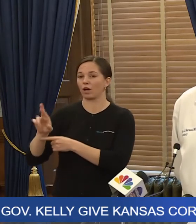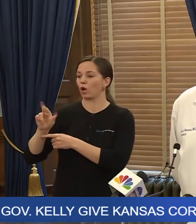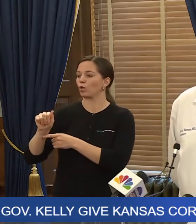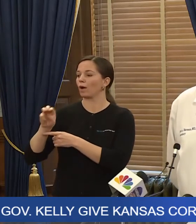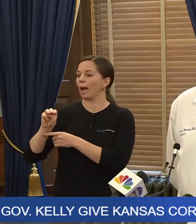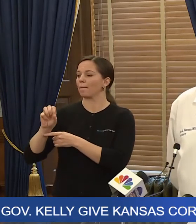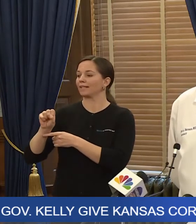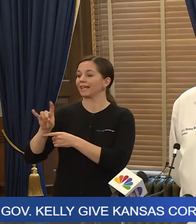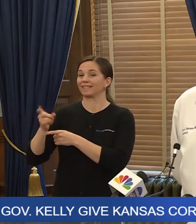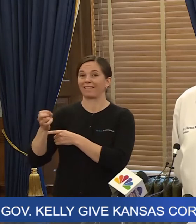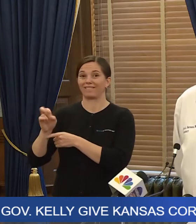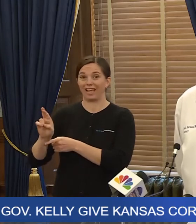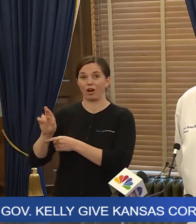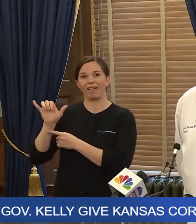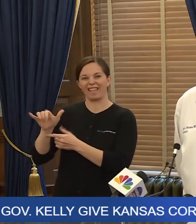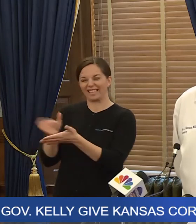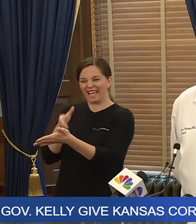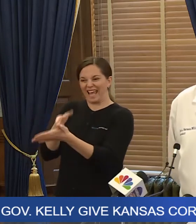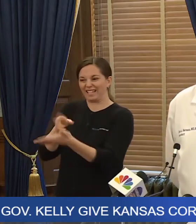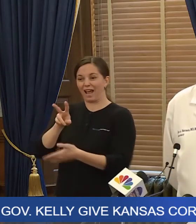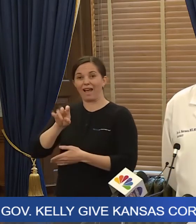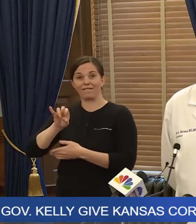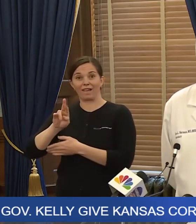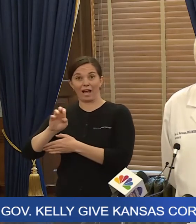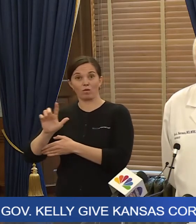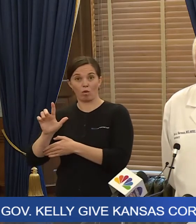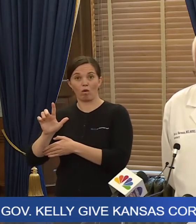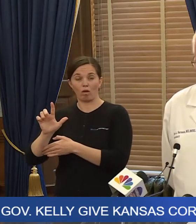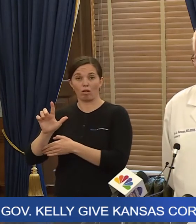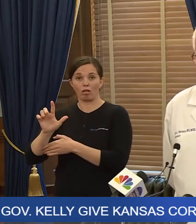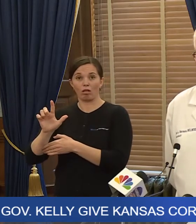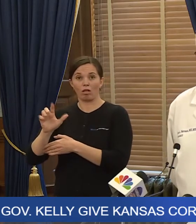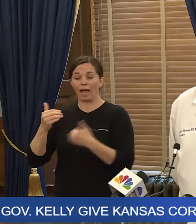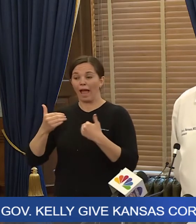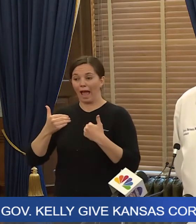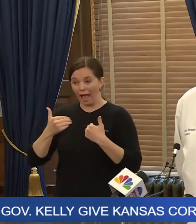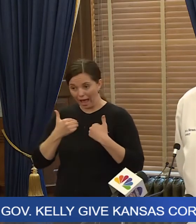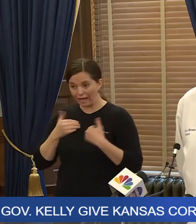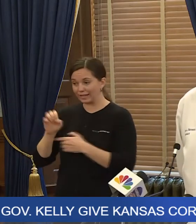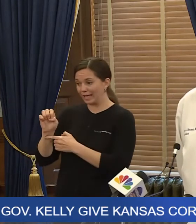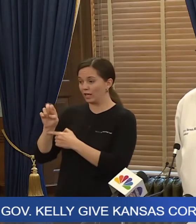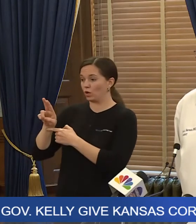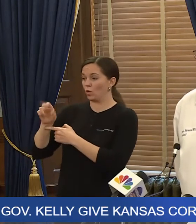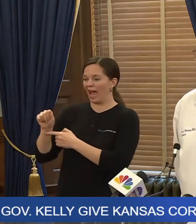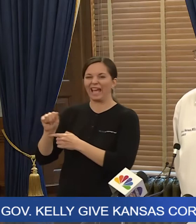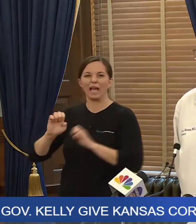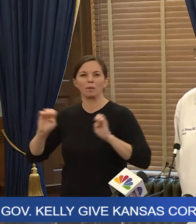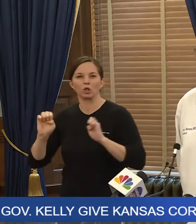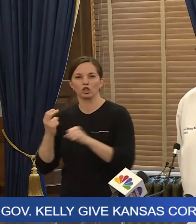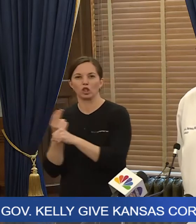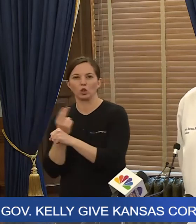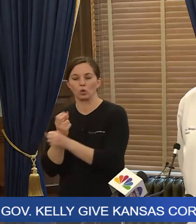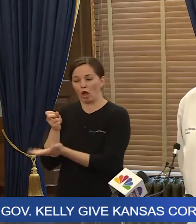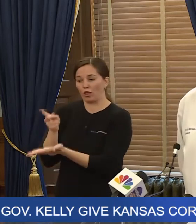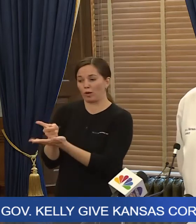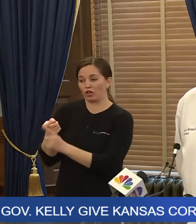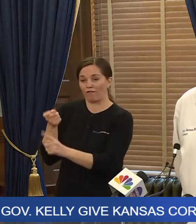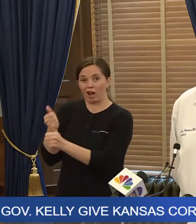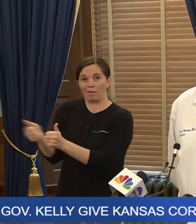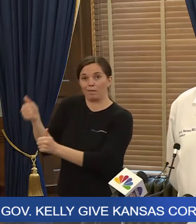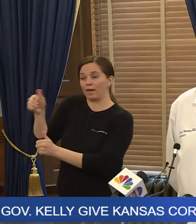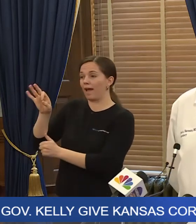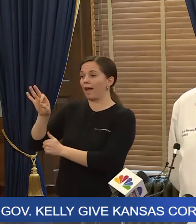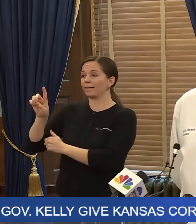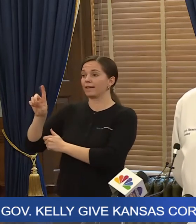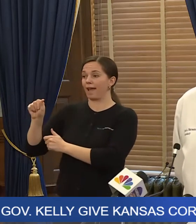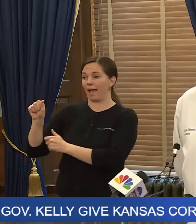the antiviral that has an EUA, emergency use authorization from the FDA